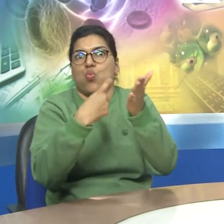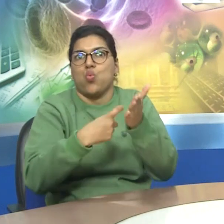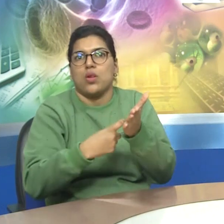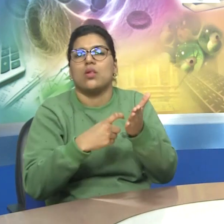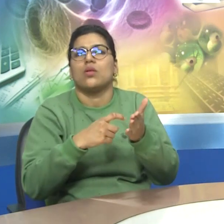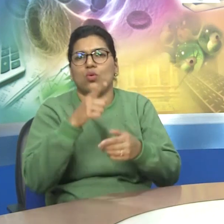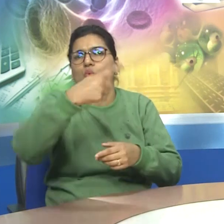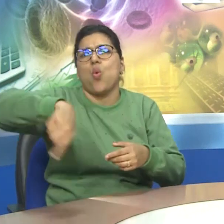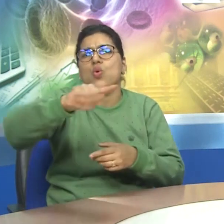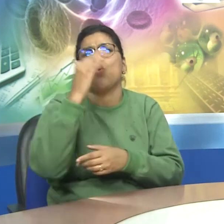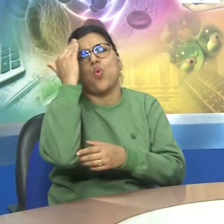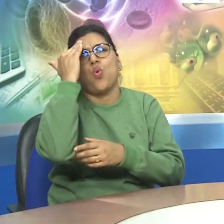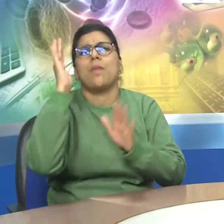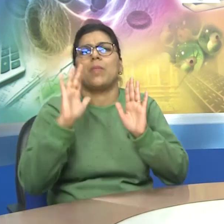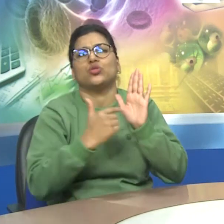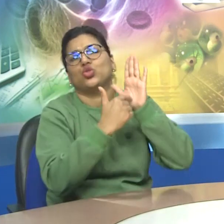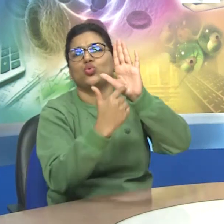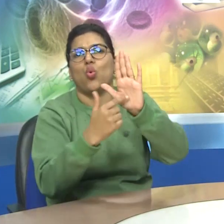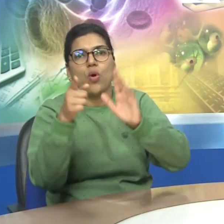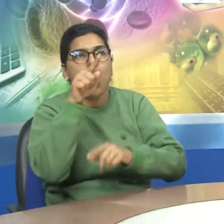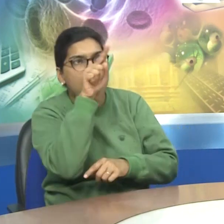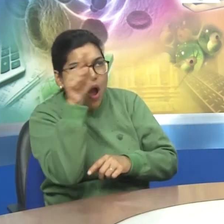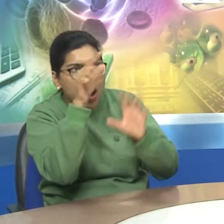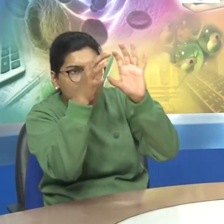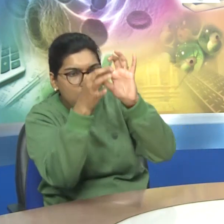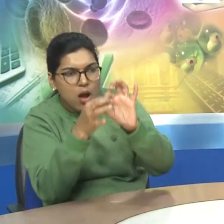is all over the world.